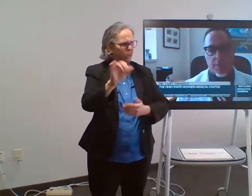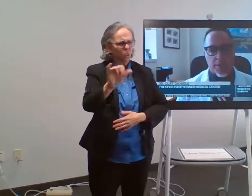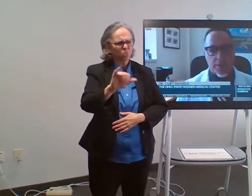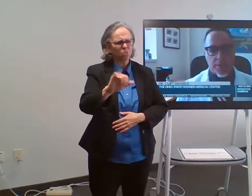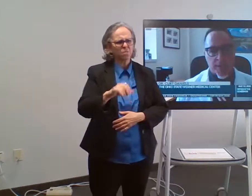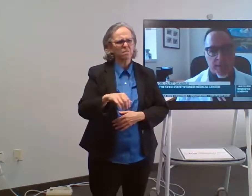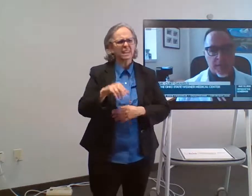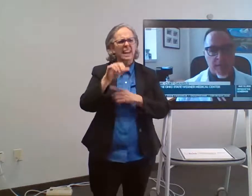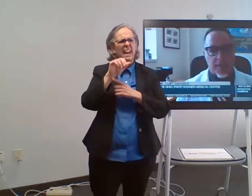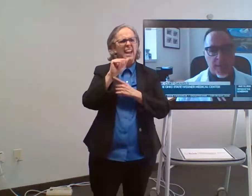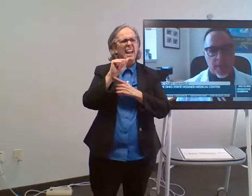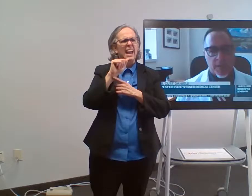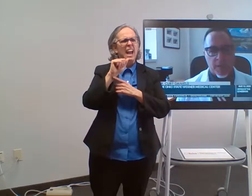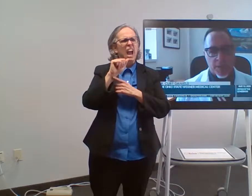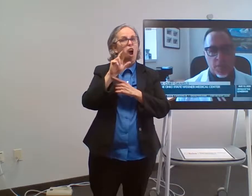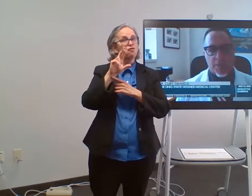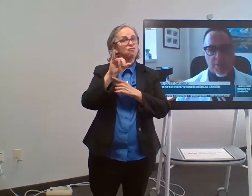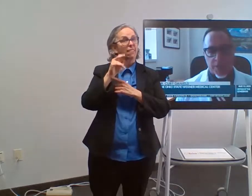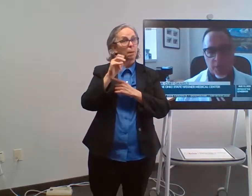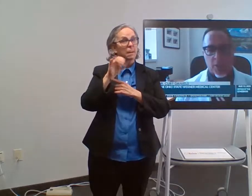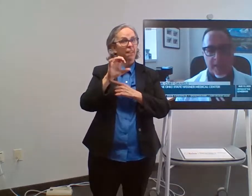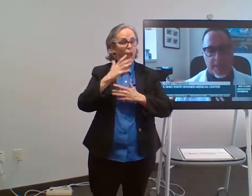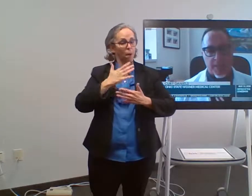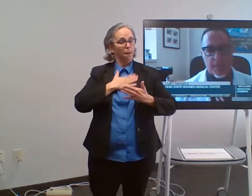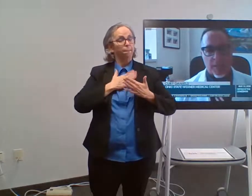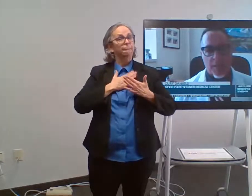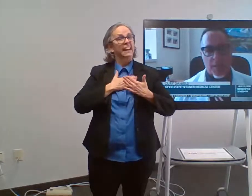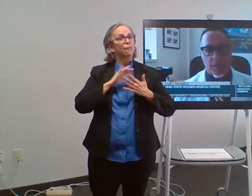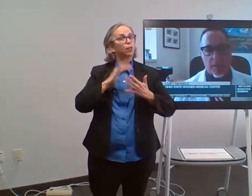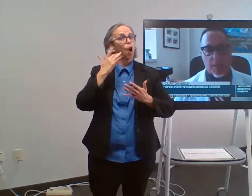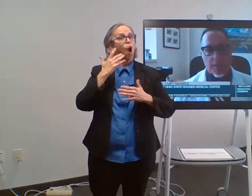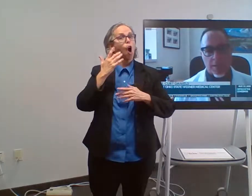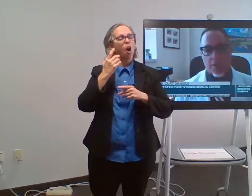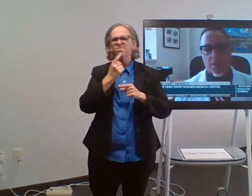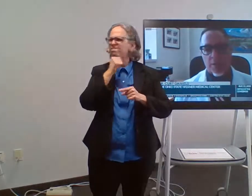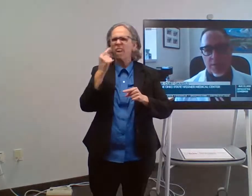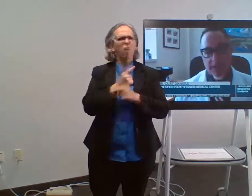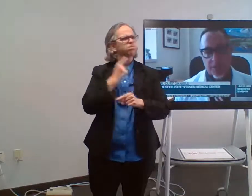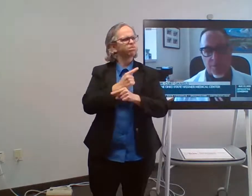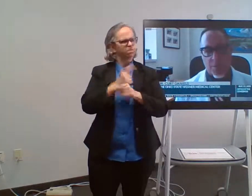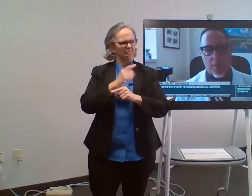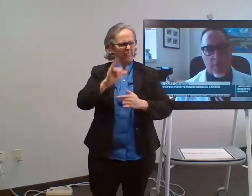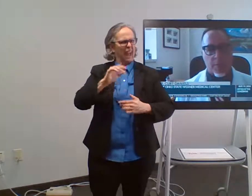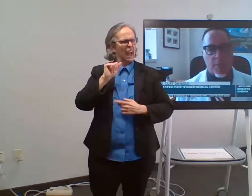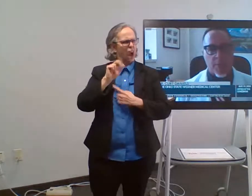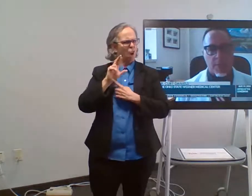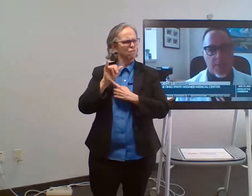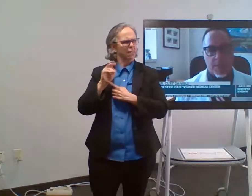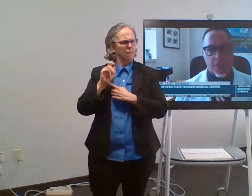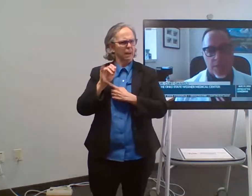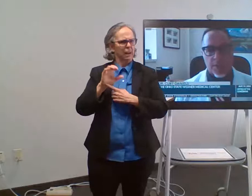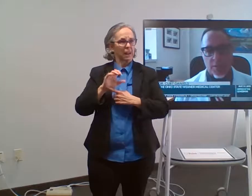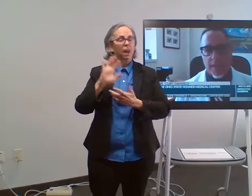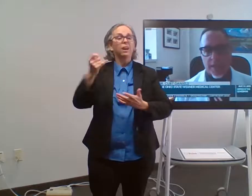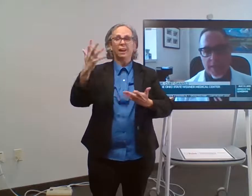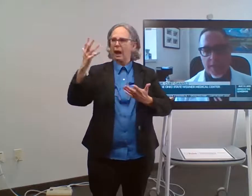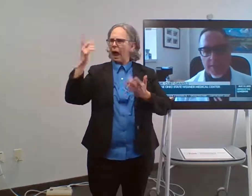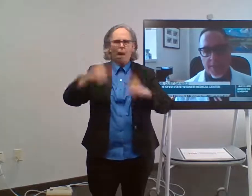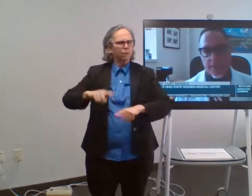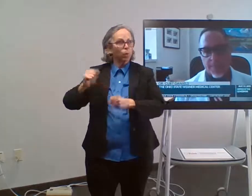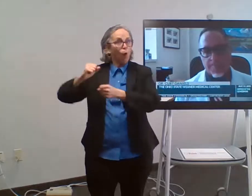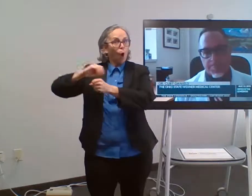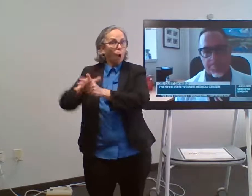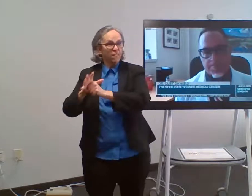that there's a chance of having increased electrical activity of the heart, and this could cause dangerous heart rhythm problems and even sudden cardiac